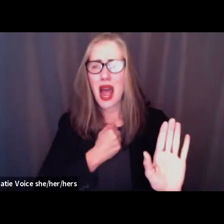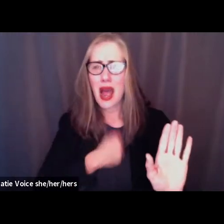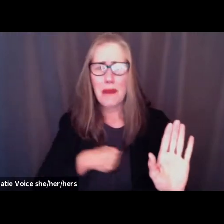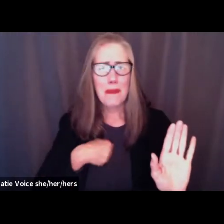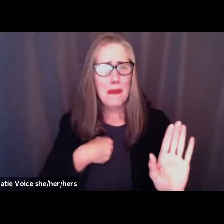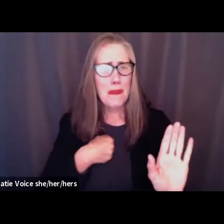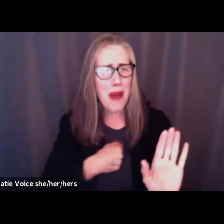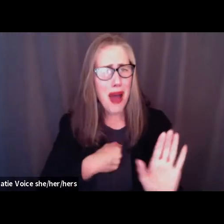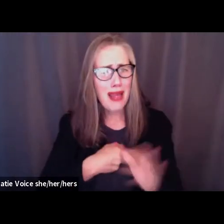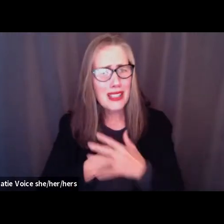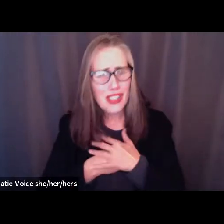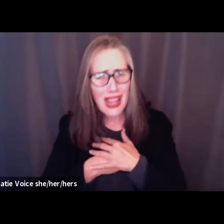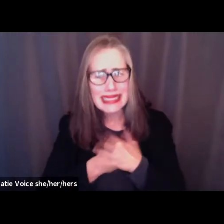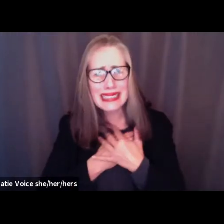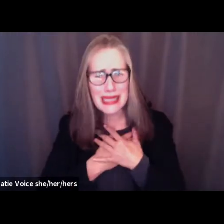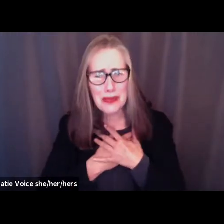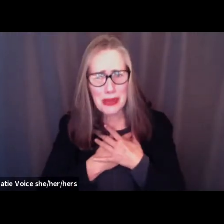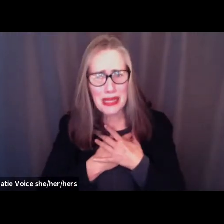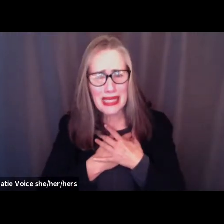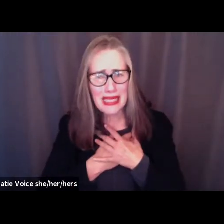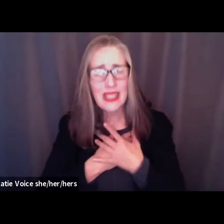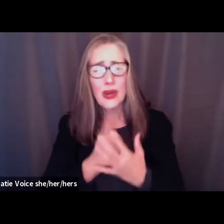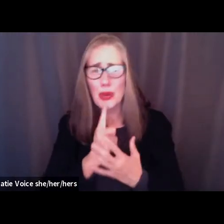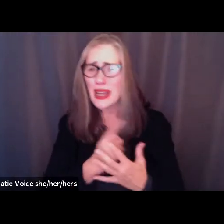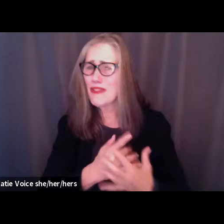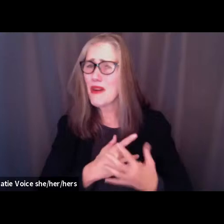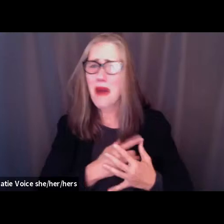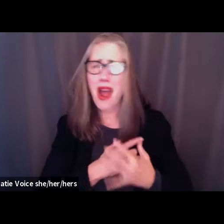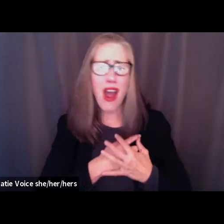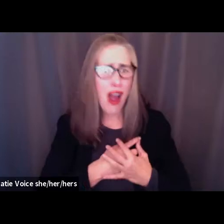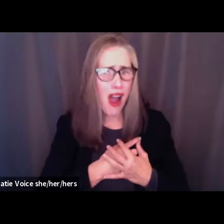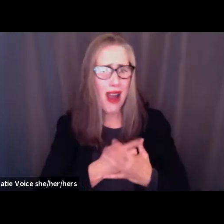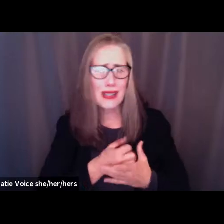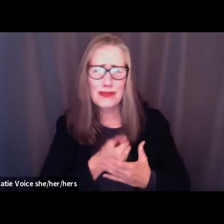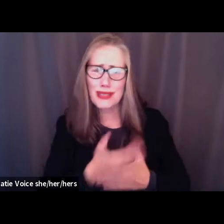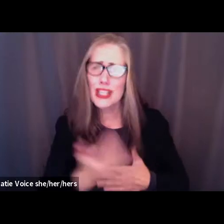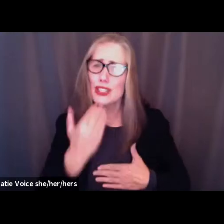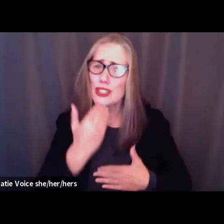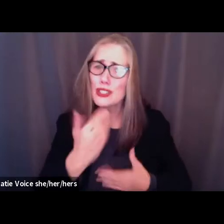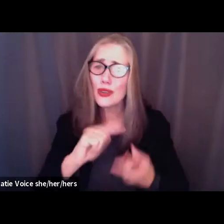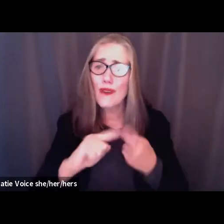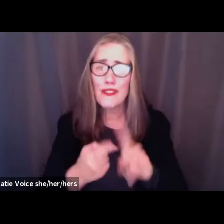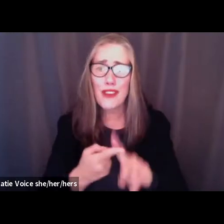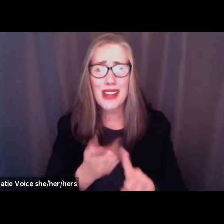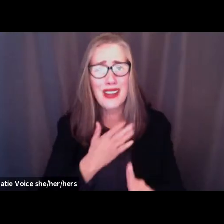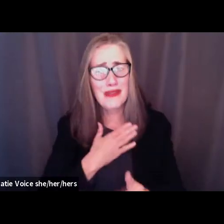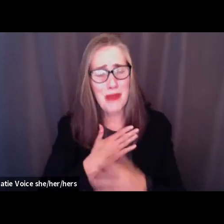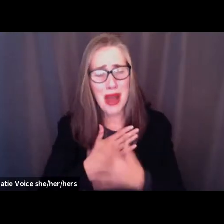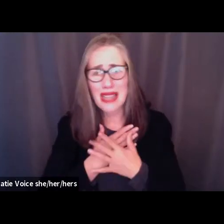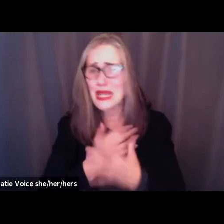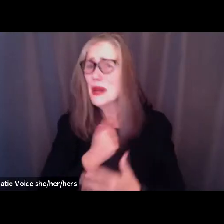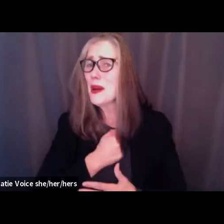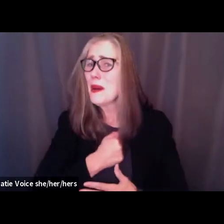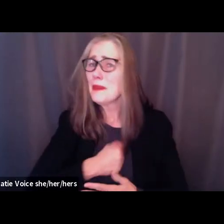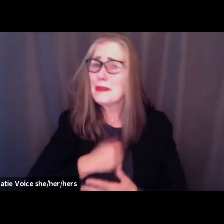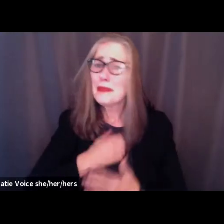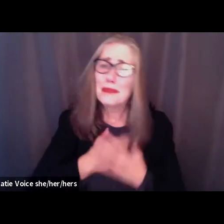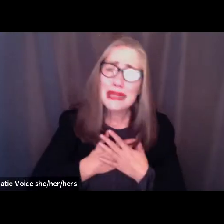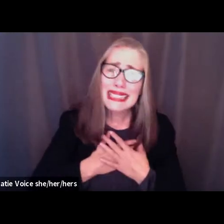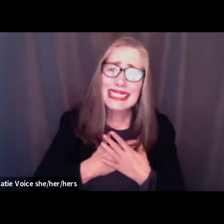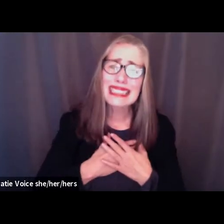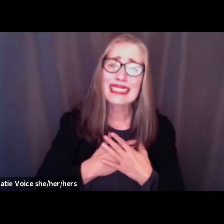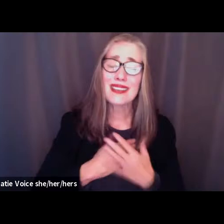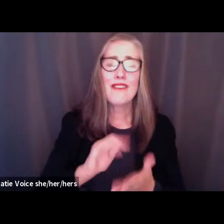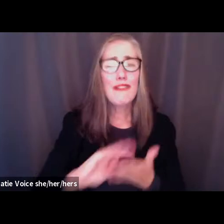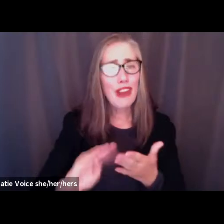apologize deeply from the bottom of my heart, Sasha. Sasha's a good friend of mine. So please forgive me. And next time I